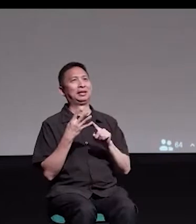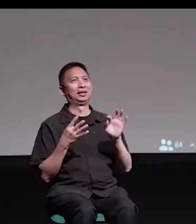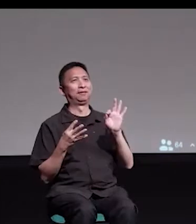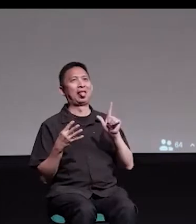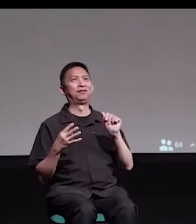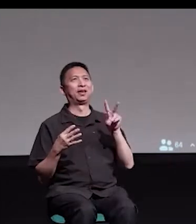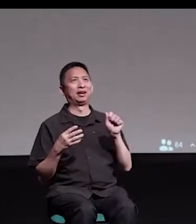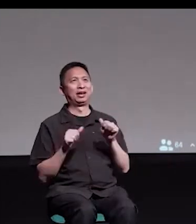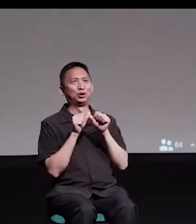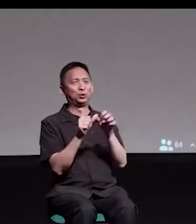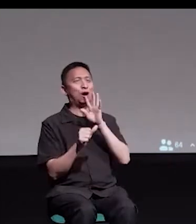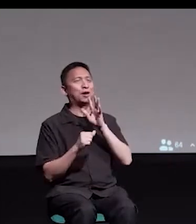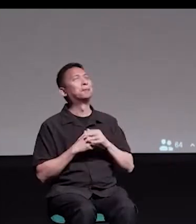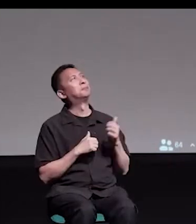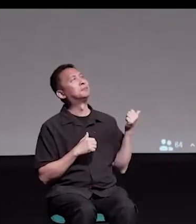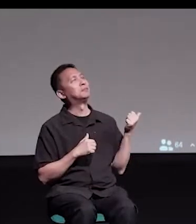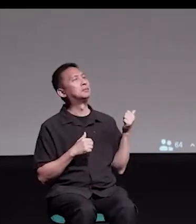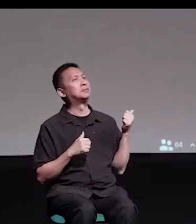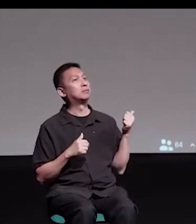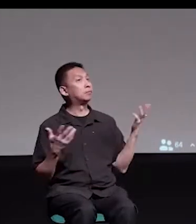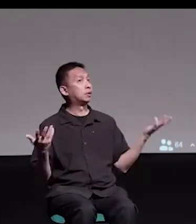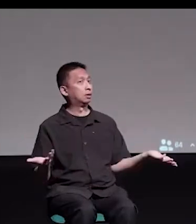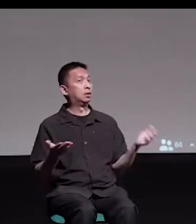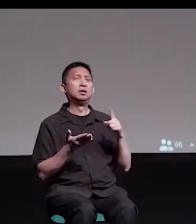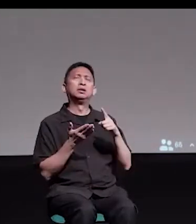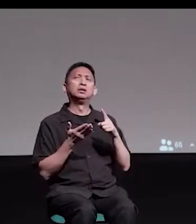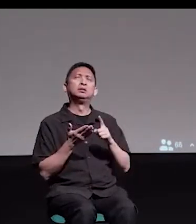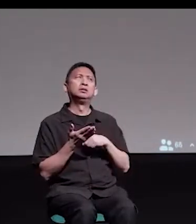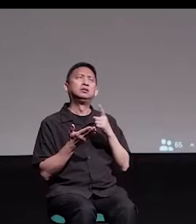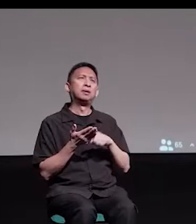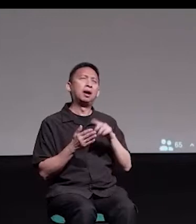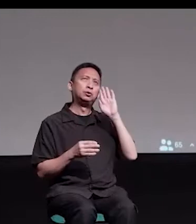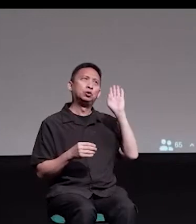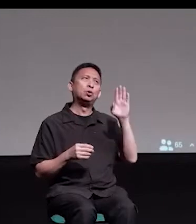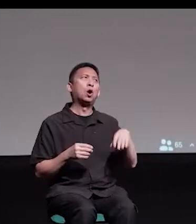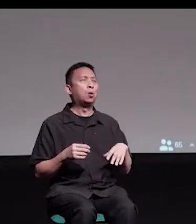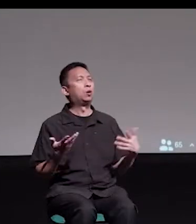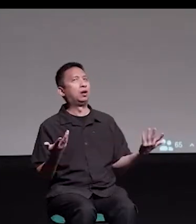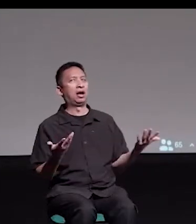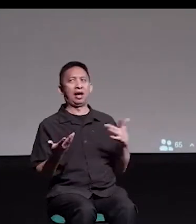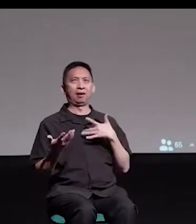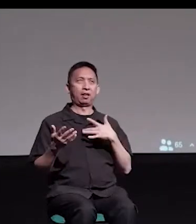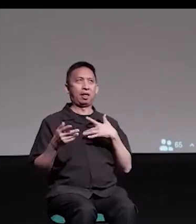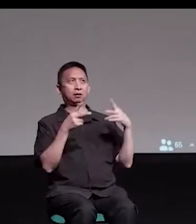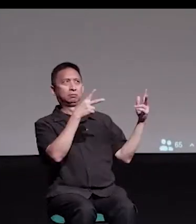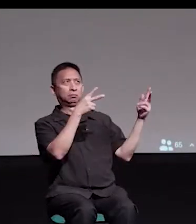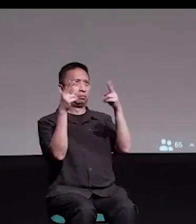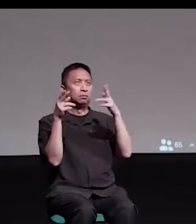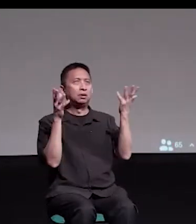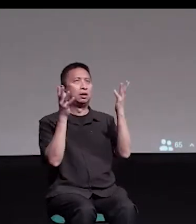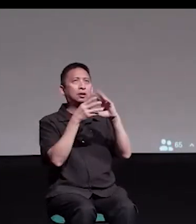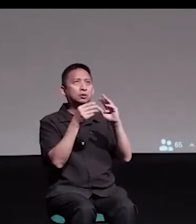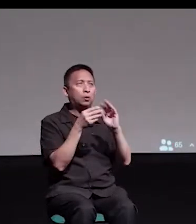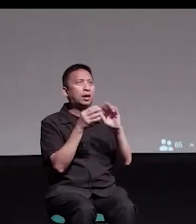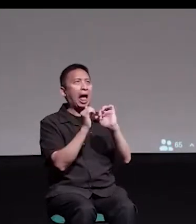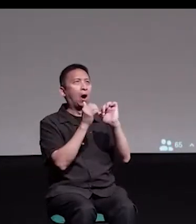And so, and sometimes to focus the story, to say something with economy,